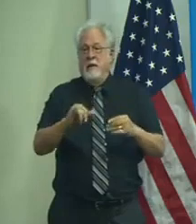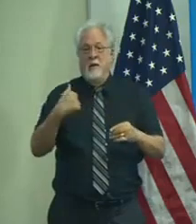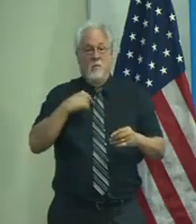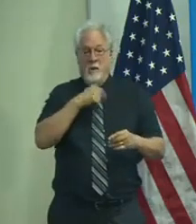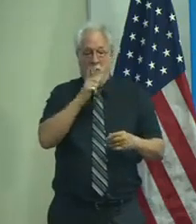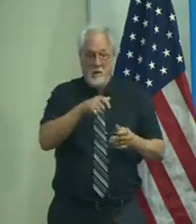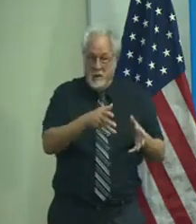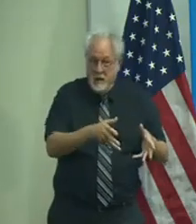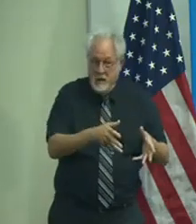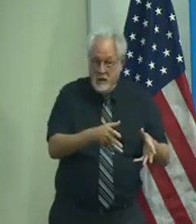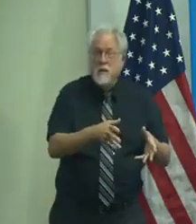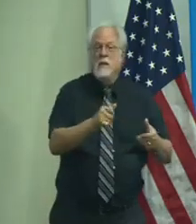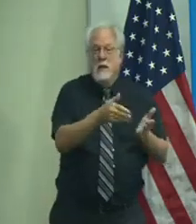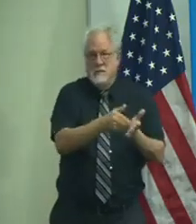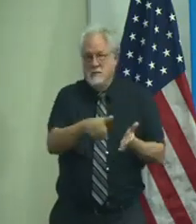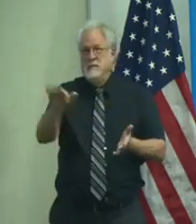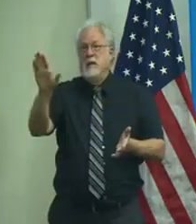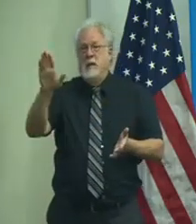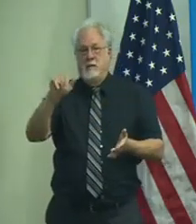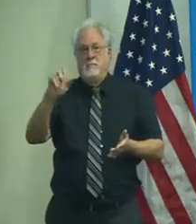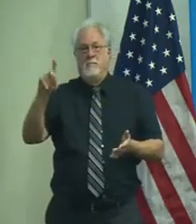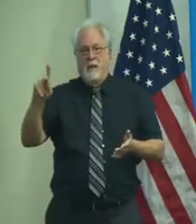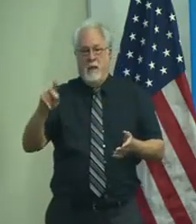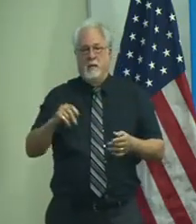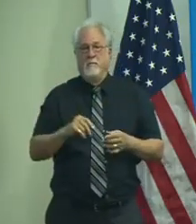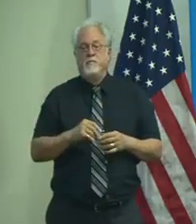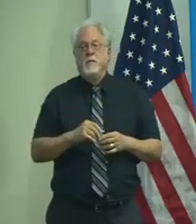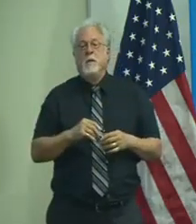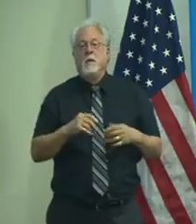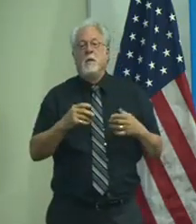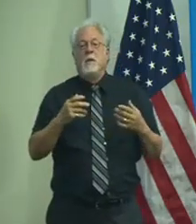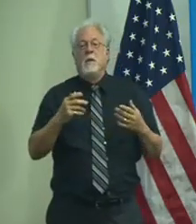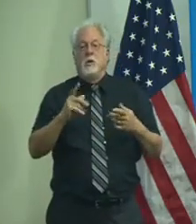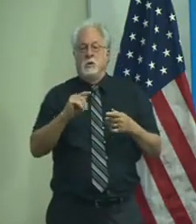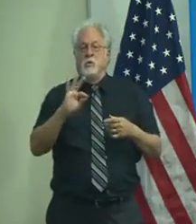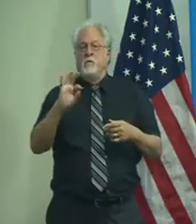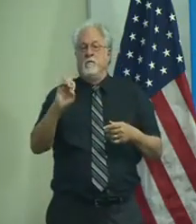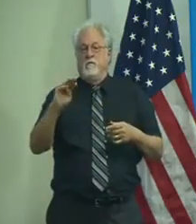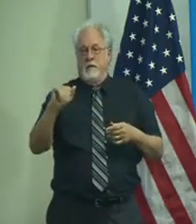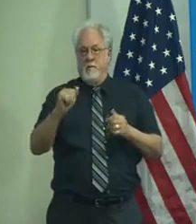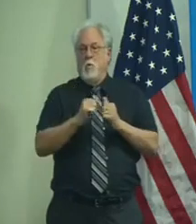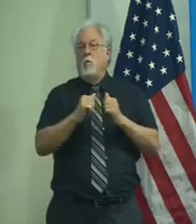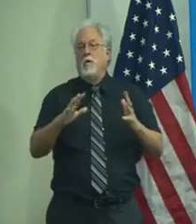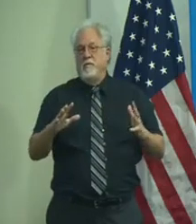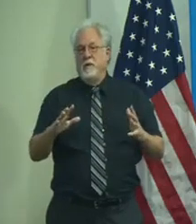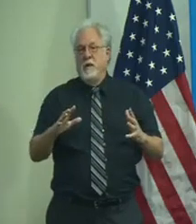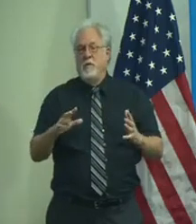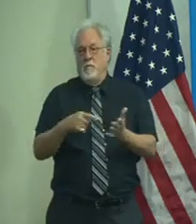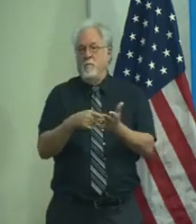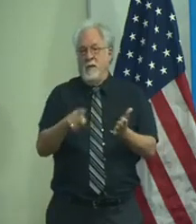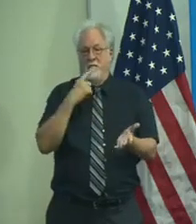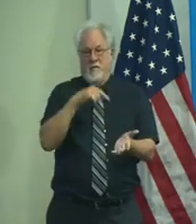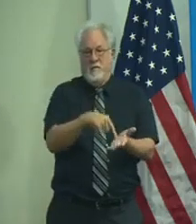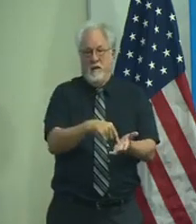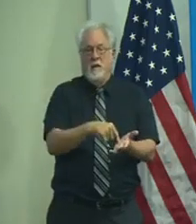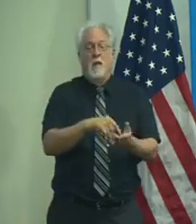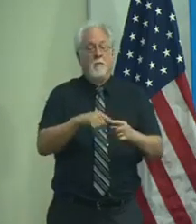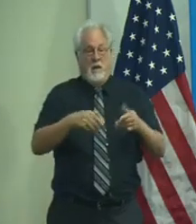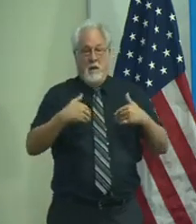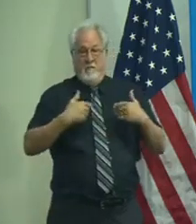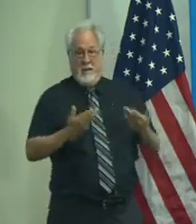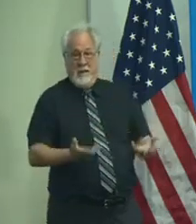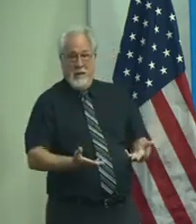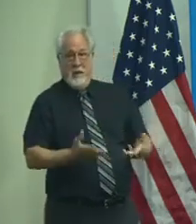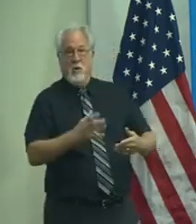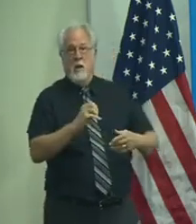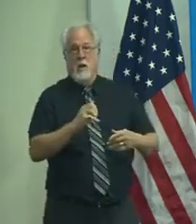them, we can send those items back to FEMA without having to pay for them. But just having them here in the